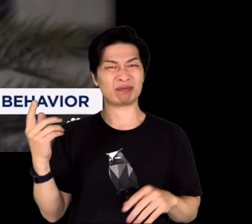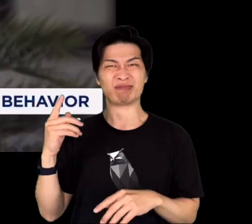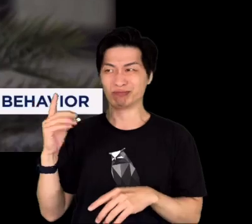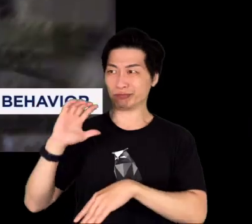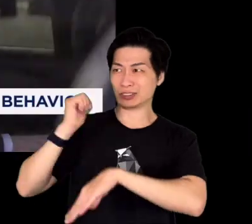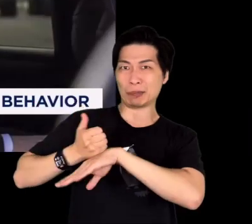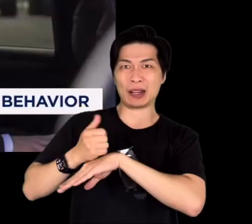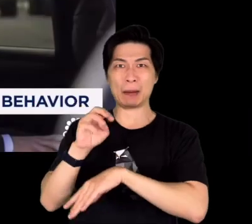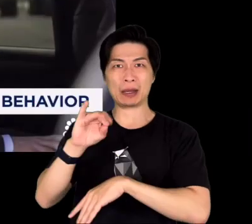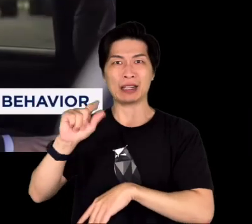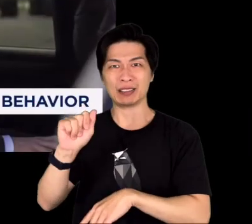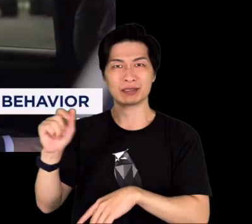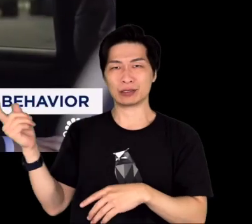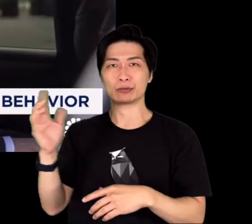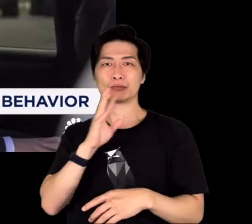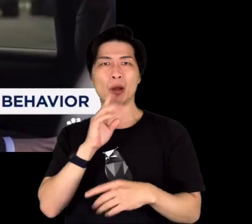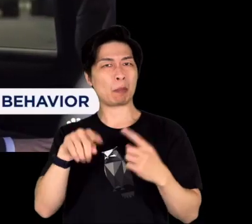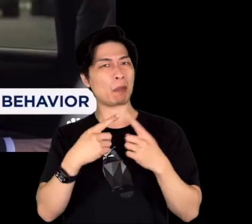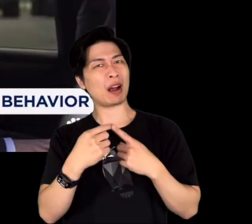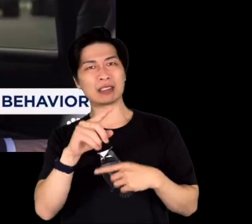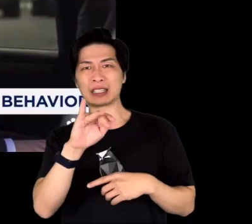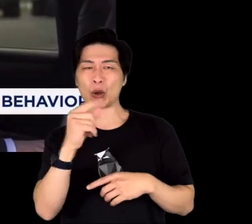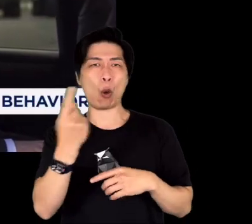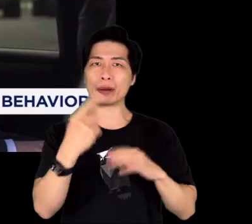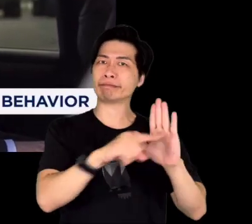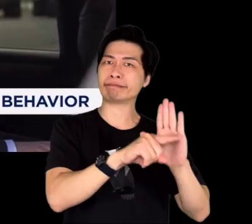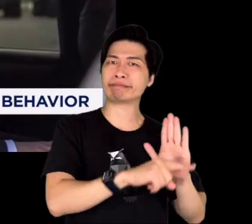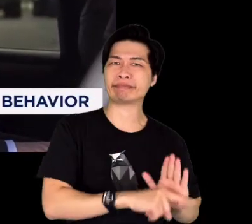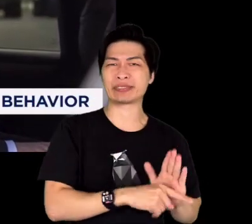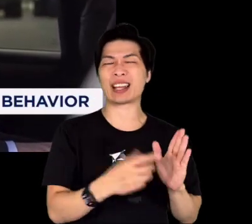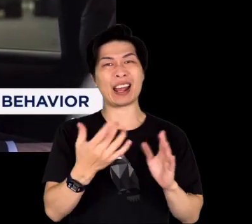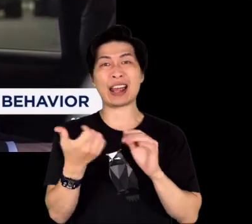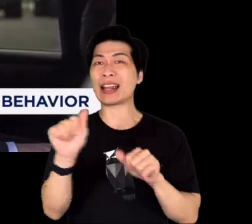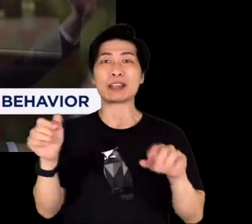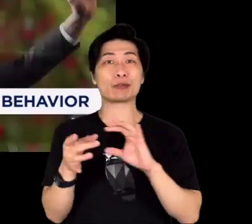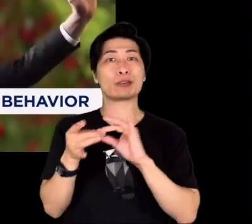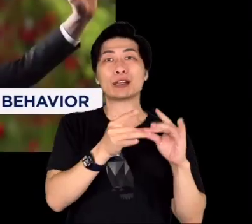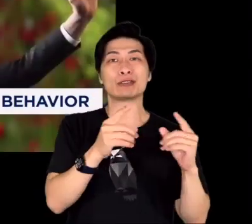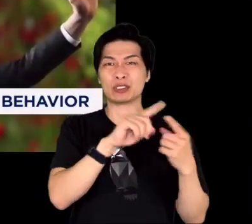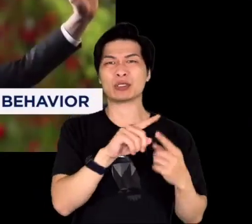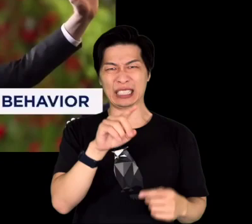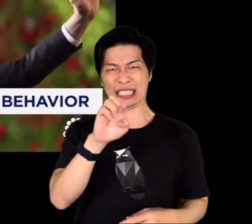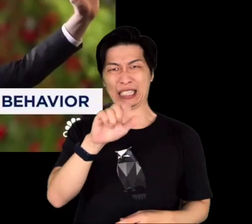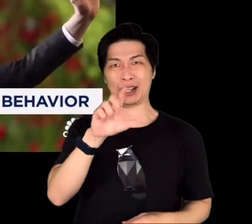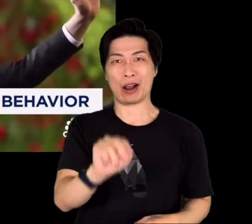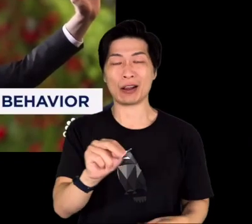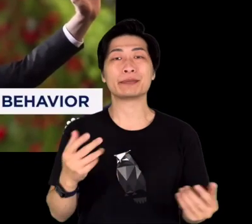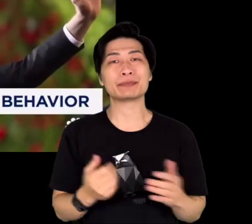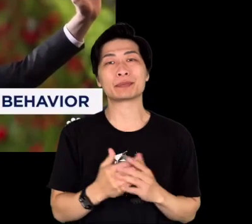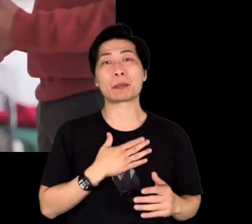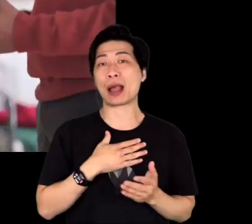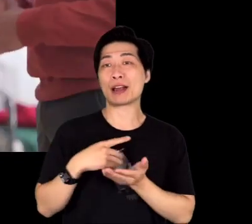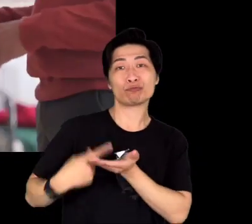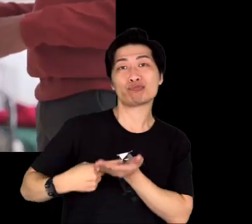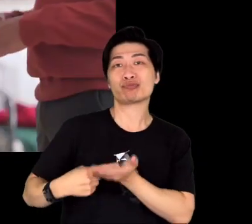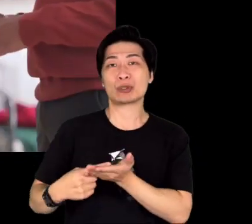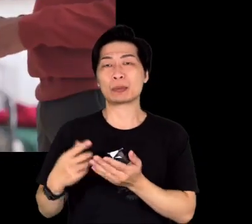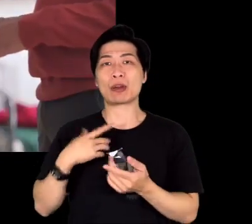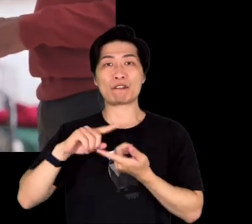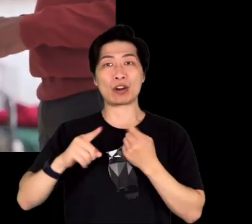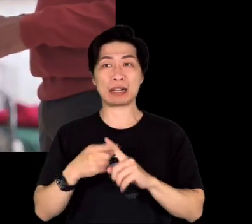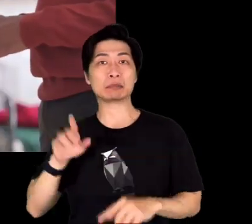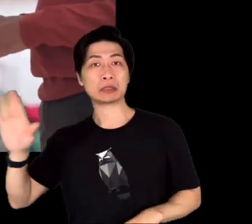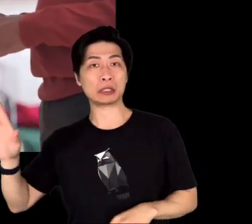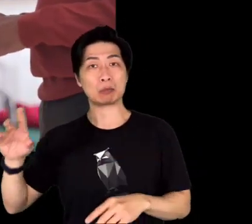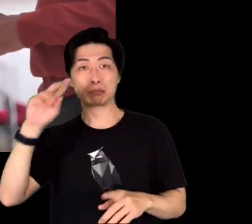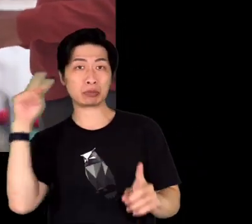that legacy media appears to take in relation to anything Tesla related, and by proxy, anything Elon related. In my conversation, my